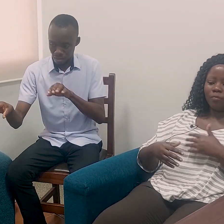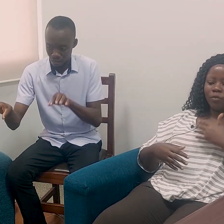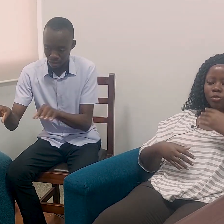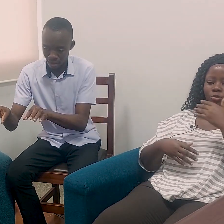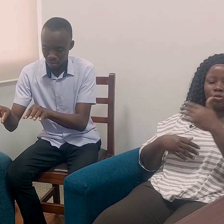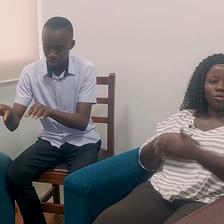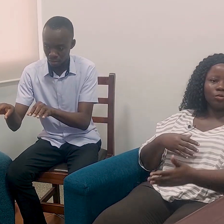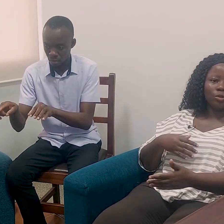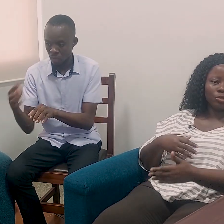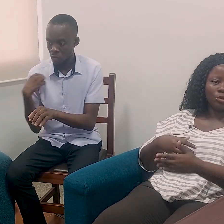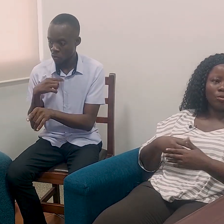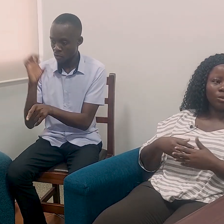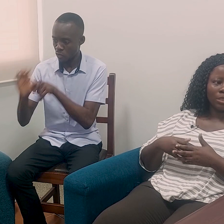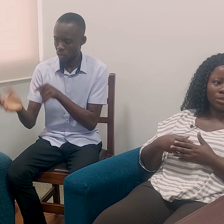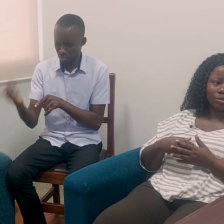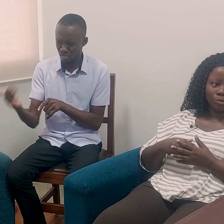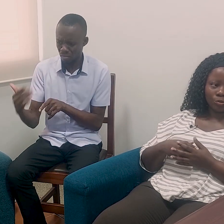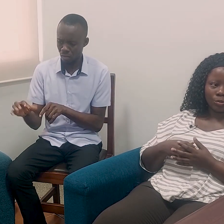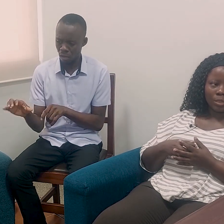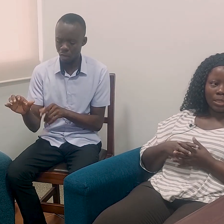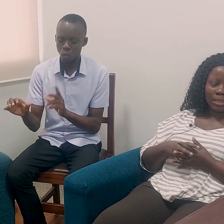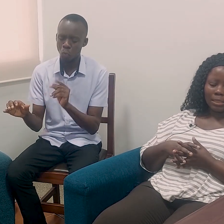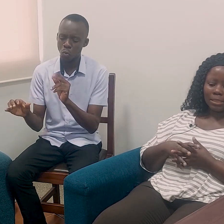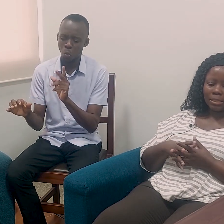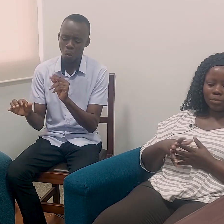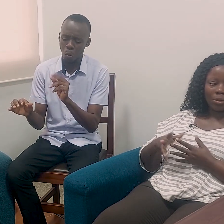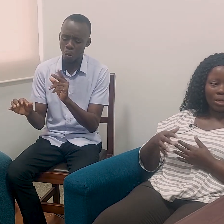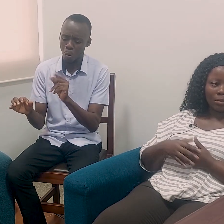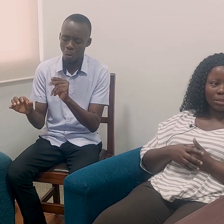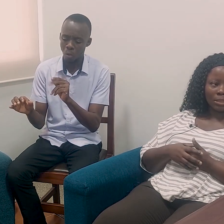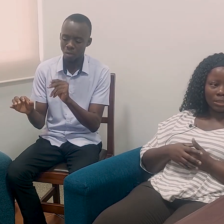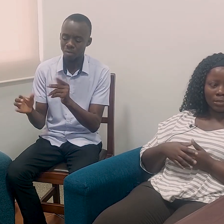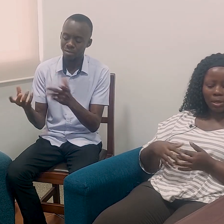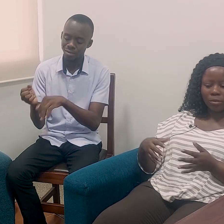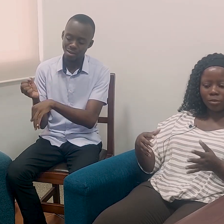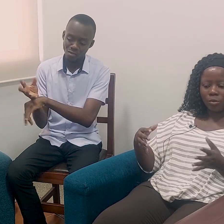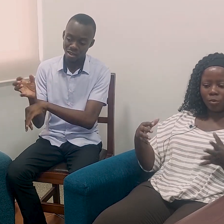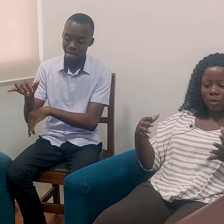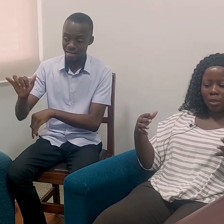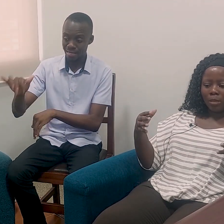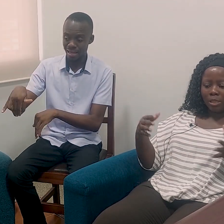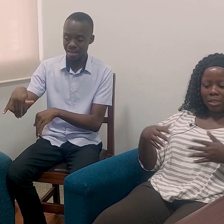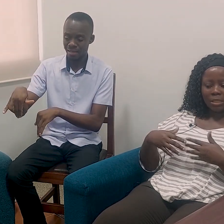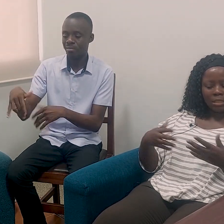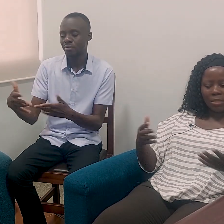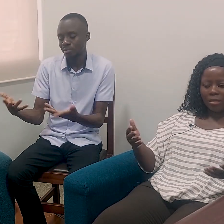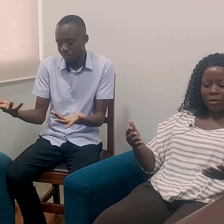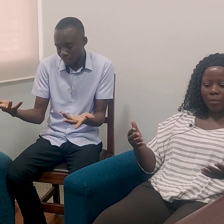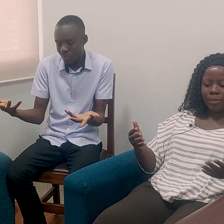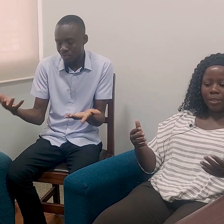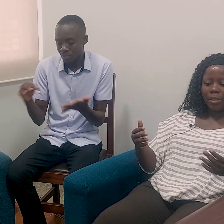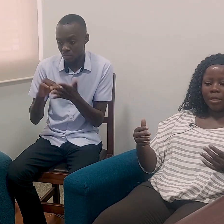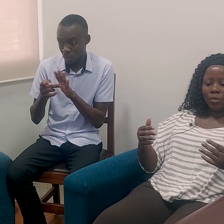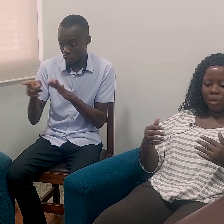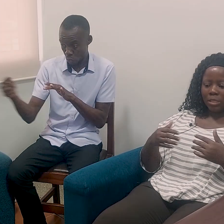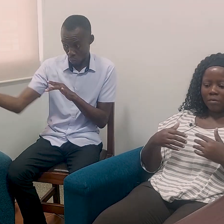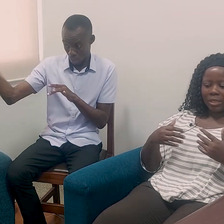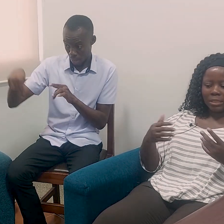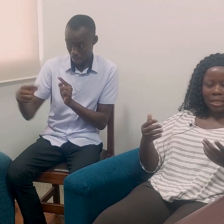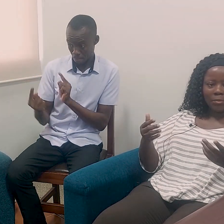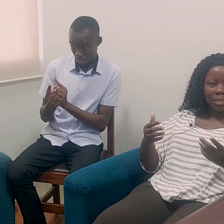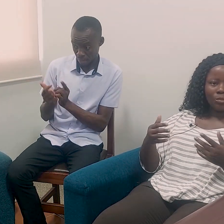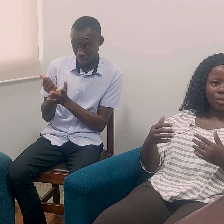cannot force you to do what you're unwilling to do. And that is what counseling is about. So basically in therapy, we